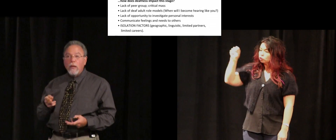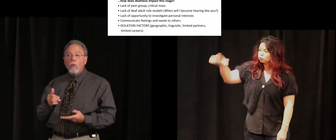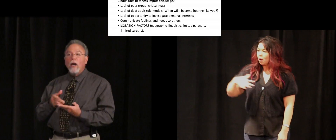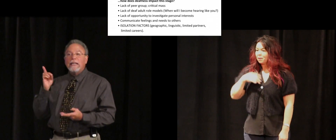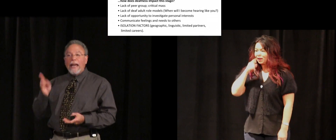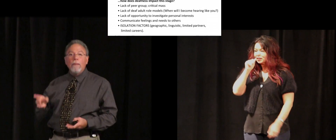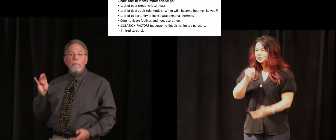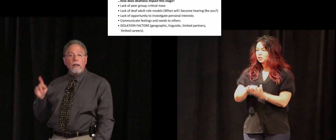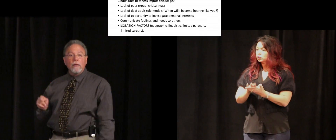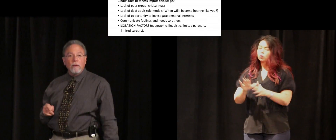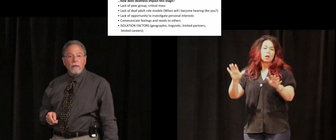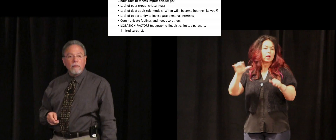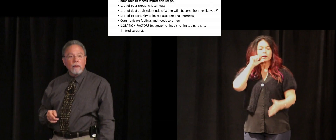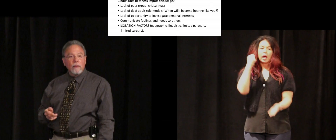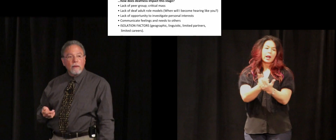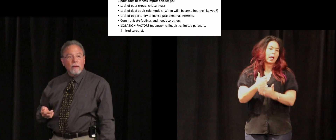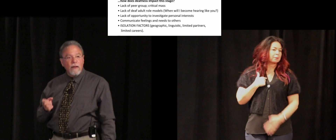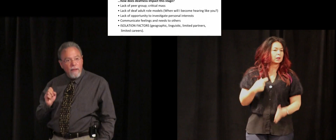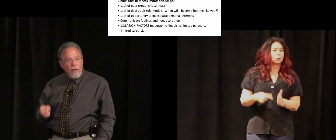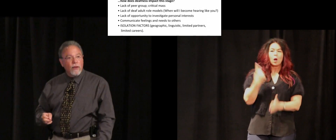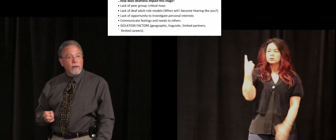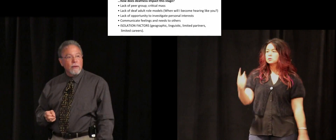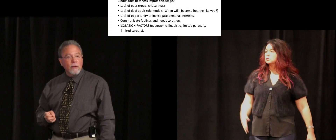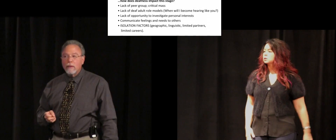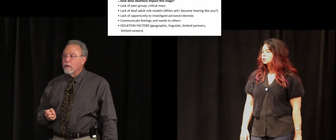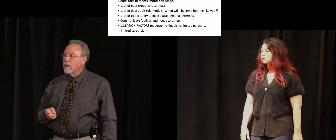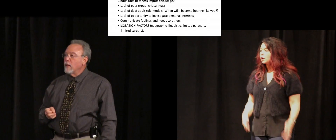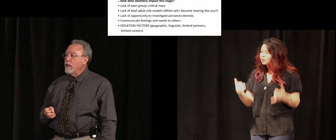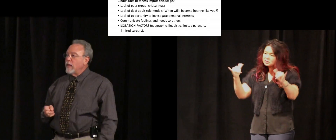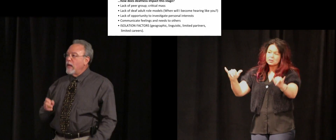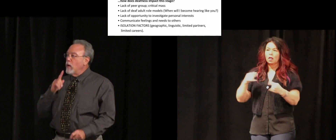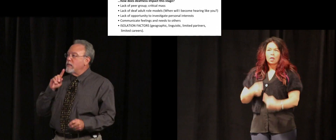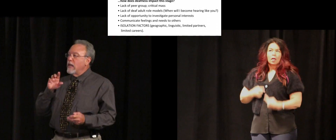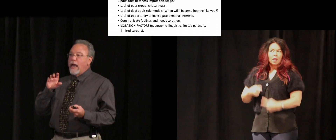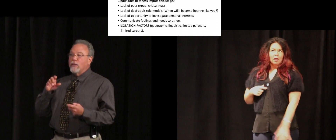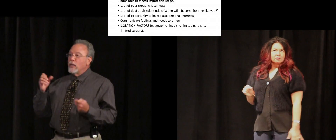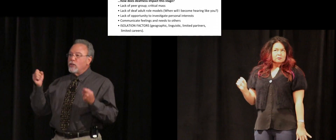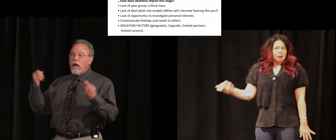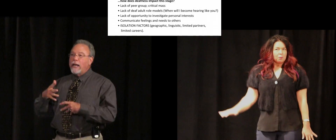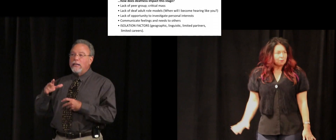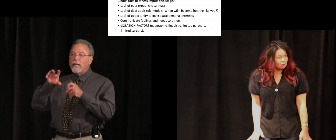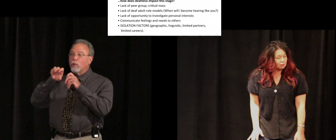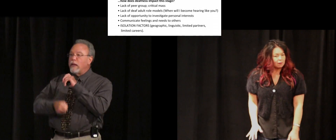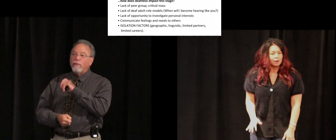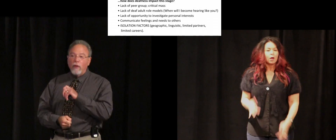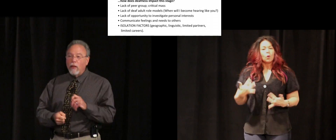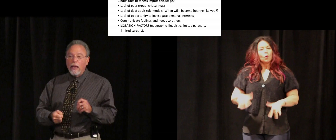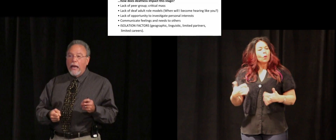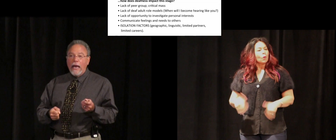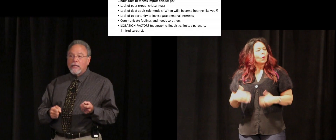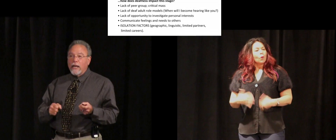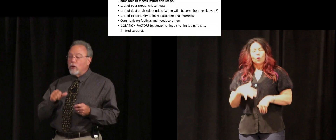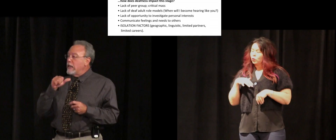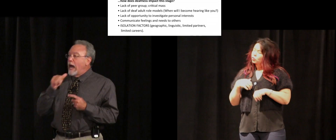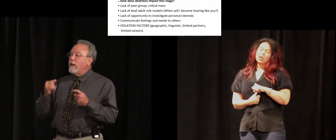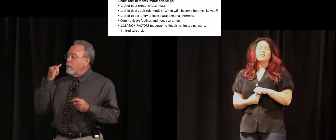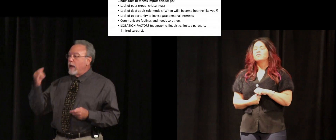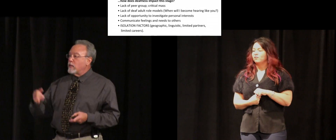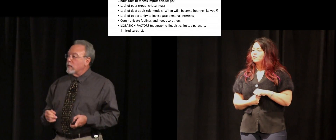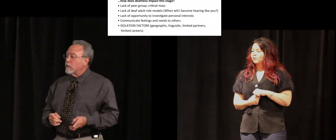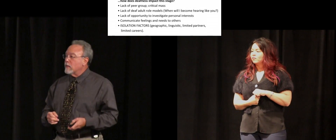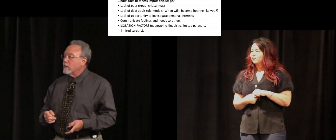easily, because they've never experienced that before. And I'm really looking forward to what's going to happen as a result of these series of workshops.